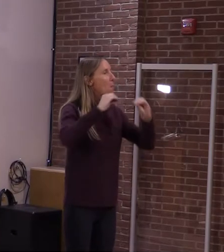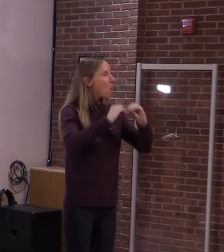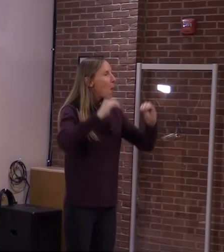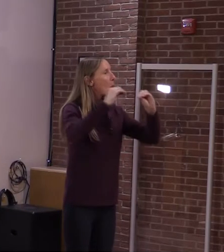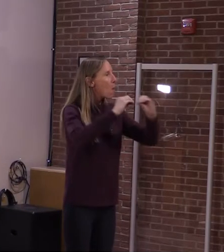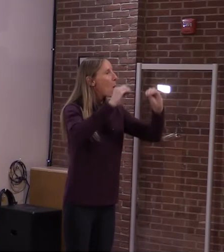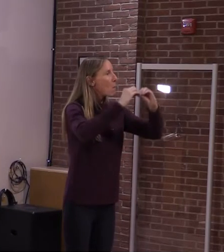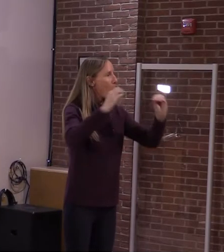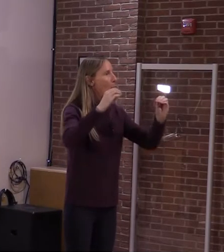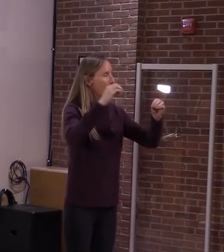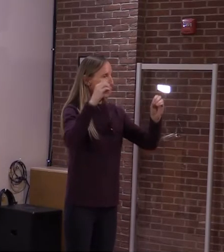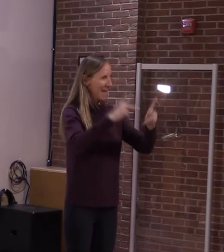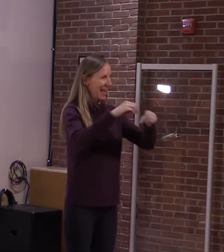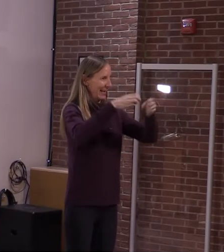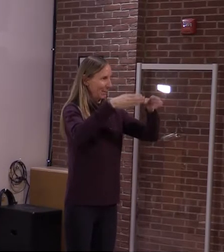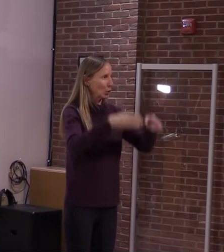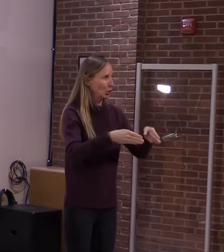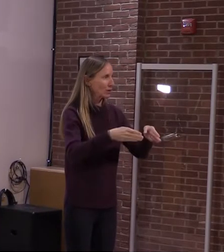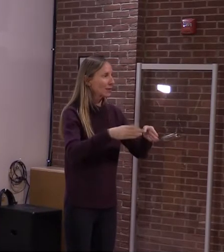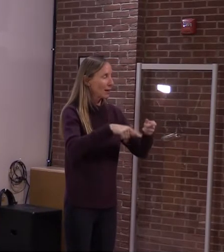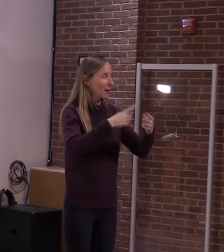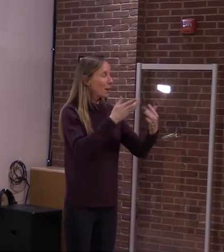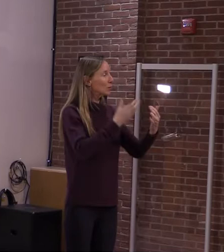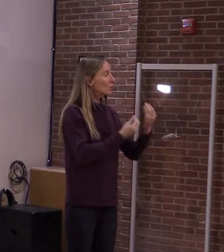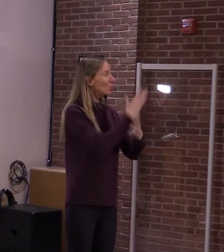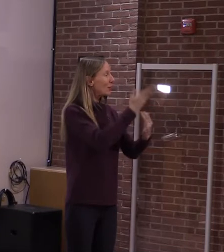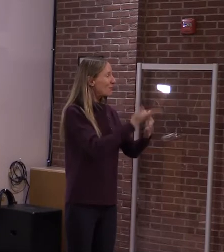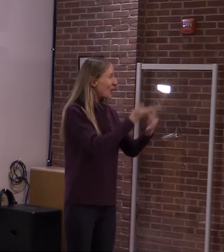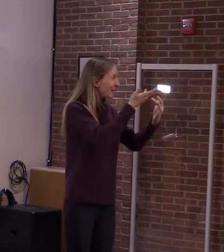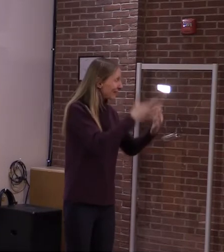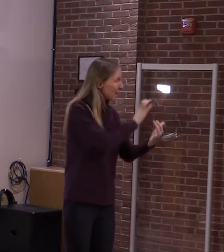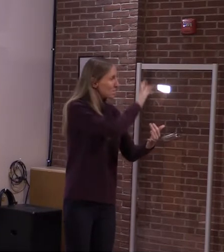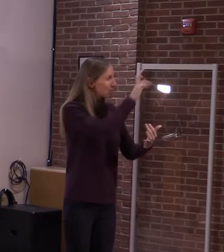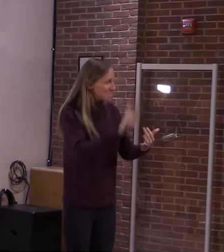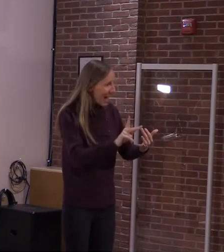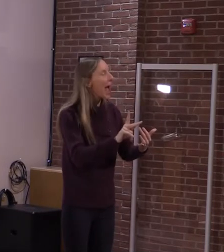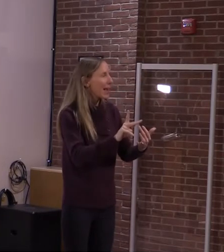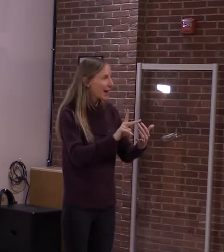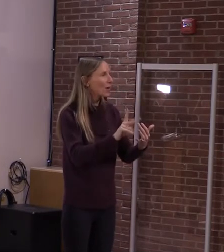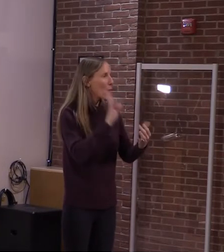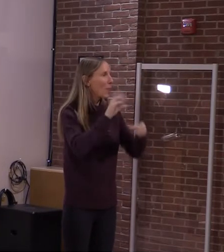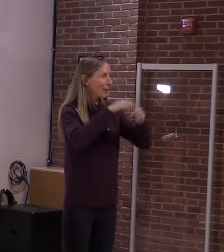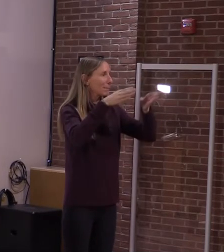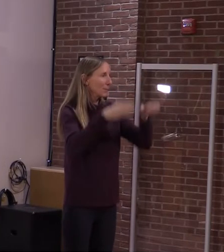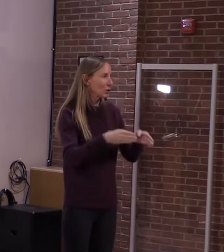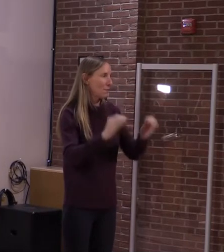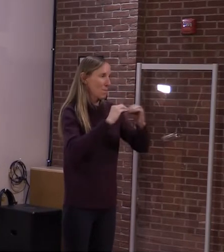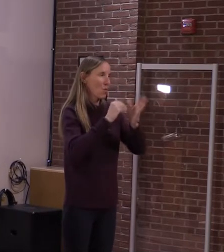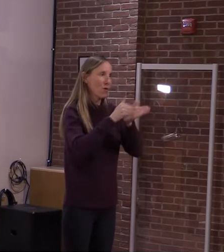into in-person instruction when they return from this April vacation.